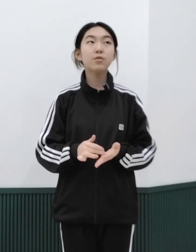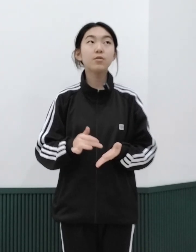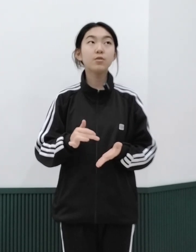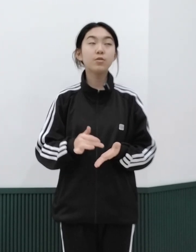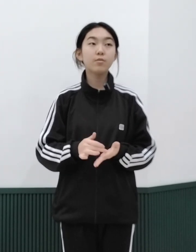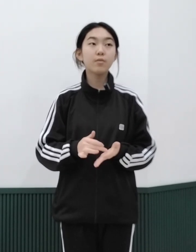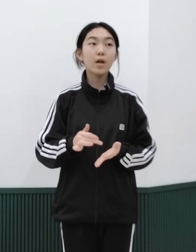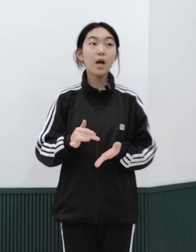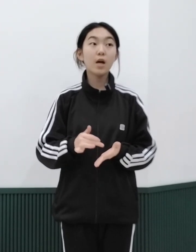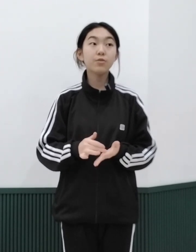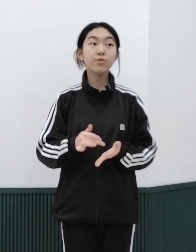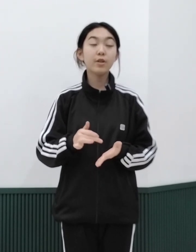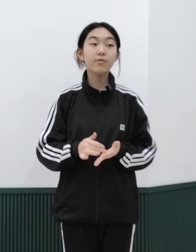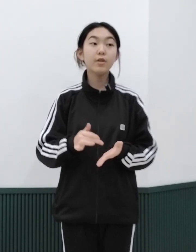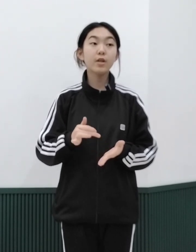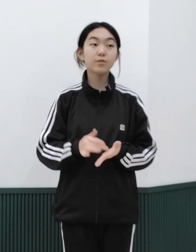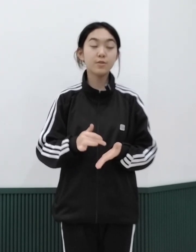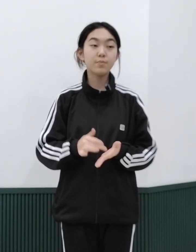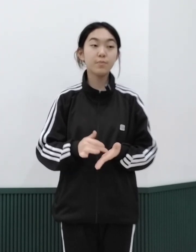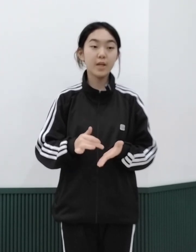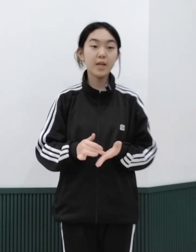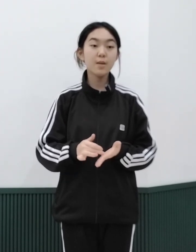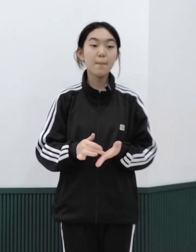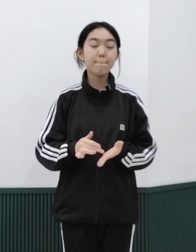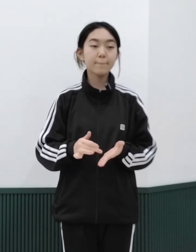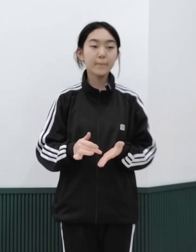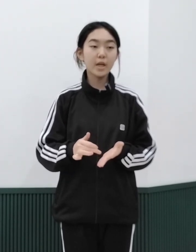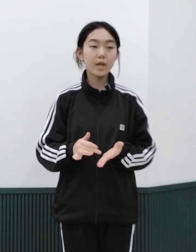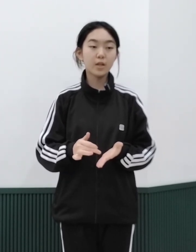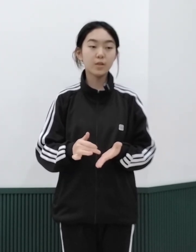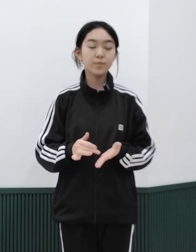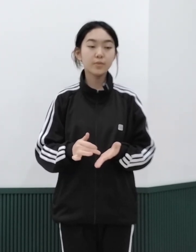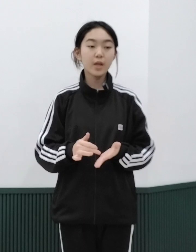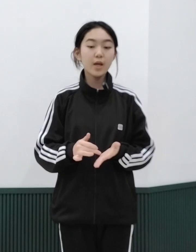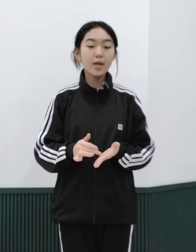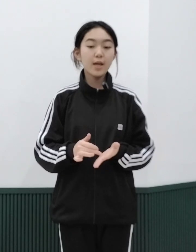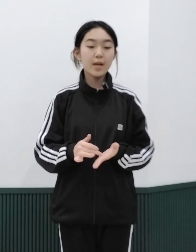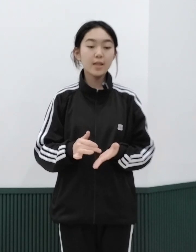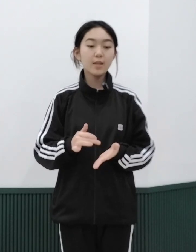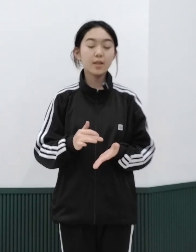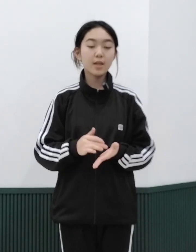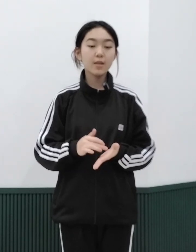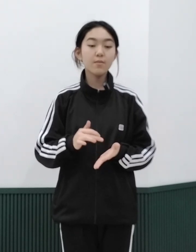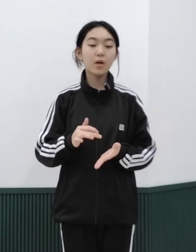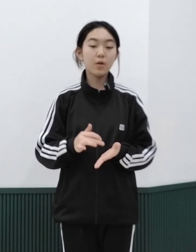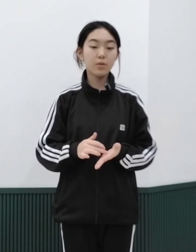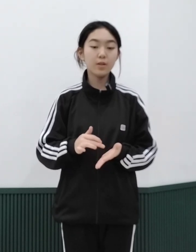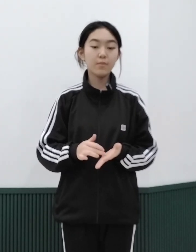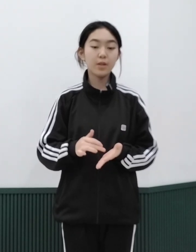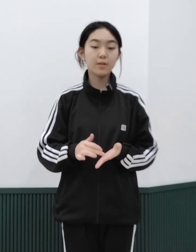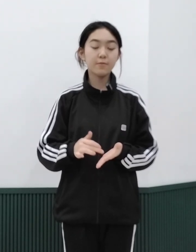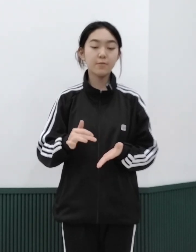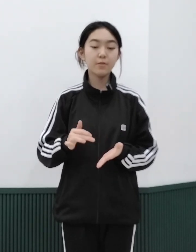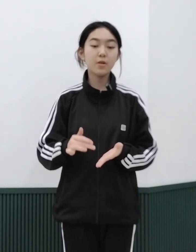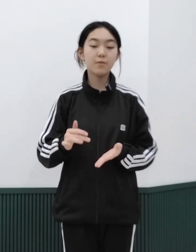children are to play, and can only make a fool of